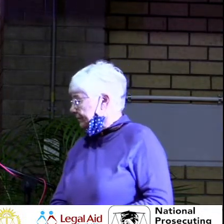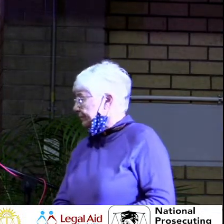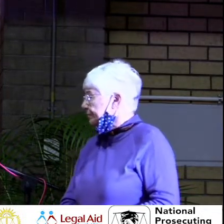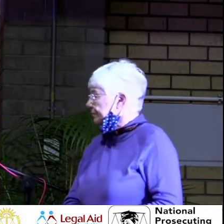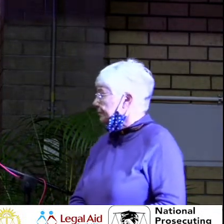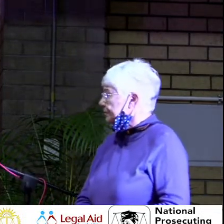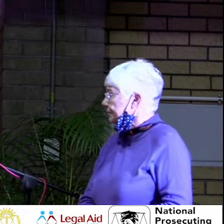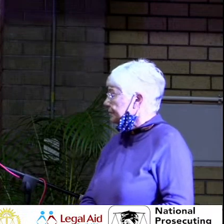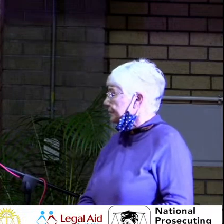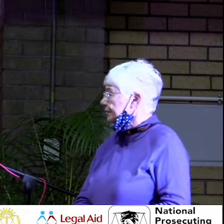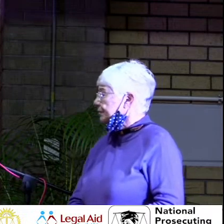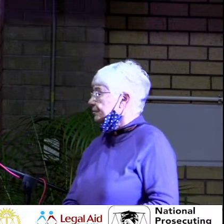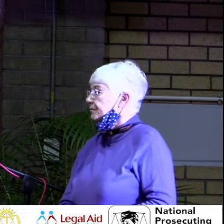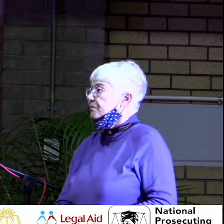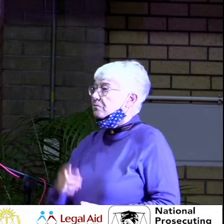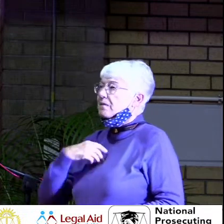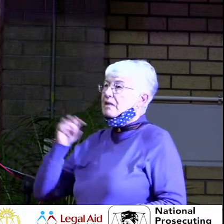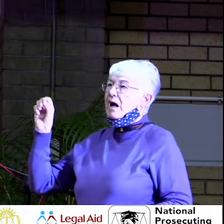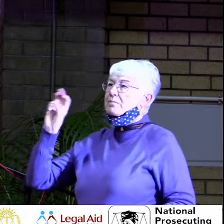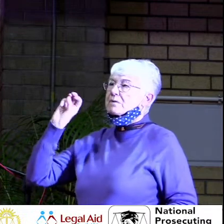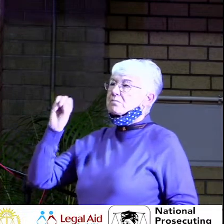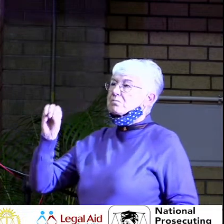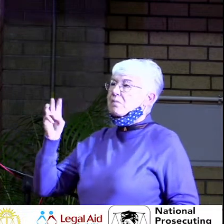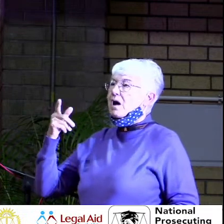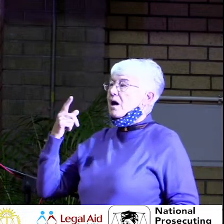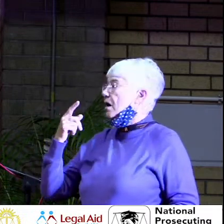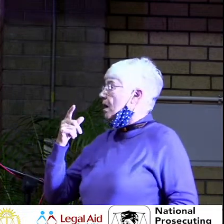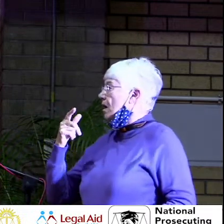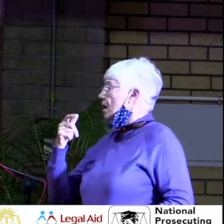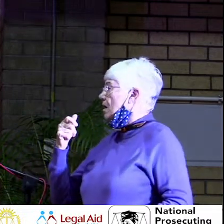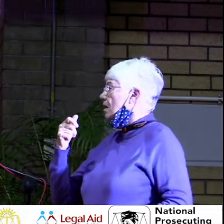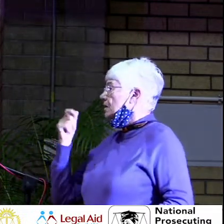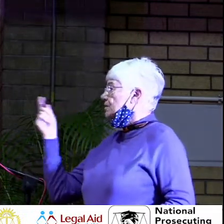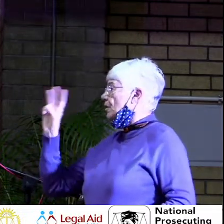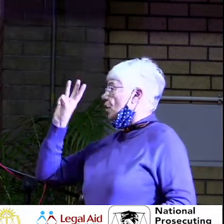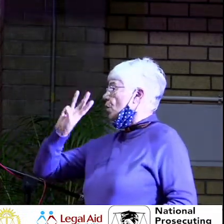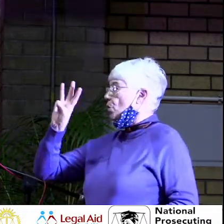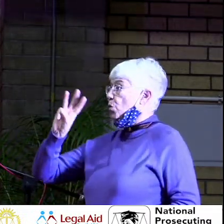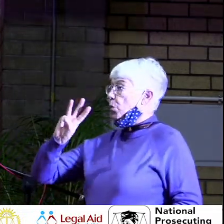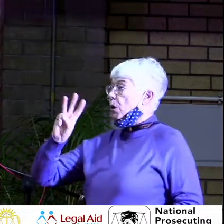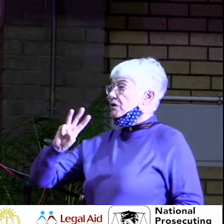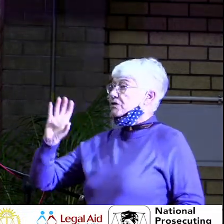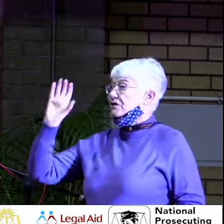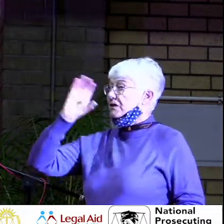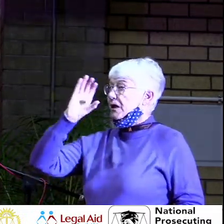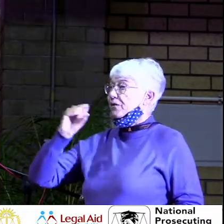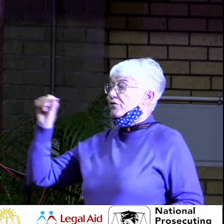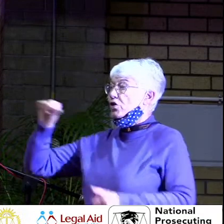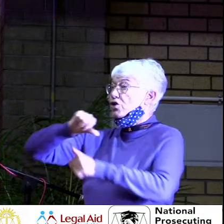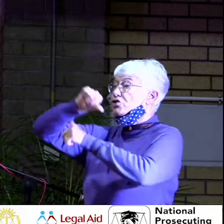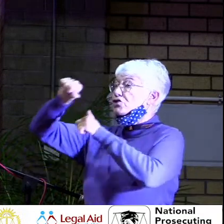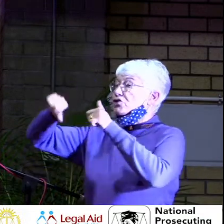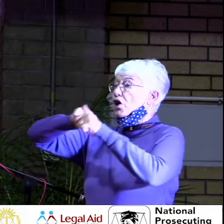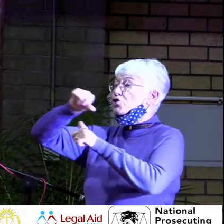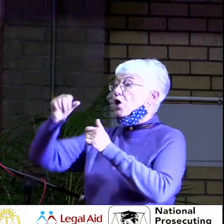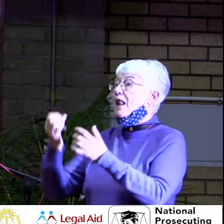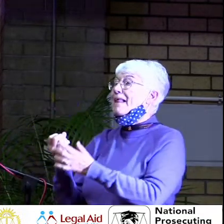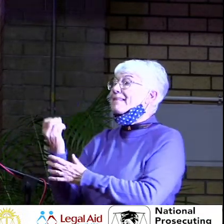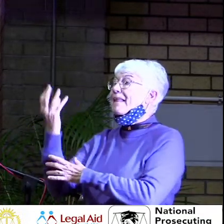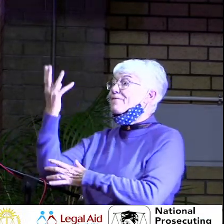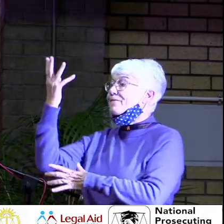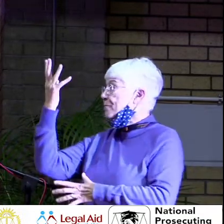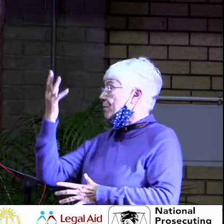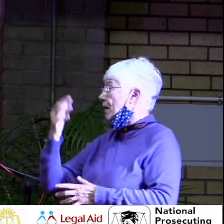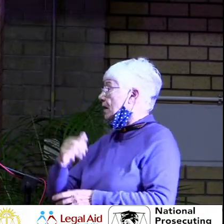I'm Brenda Marshall, and I'm representing the Western Cape Social Development. I'm based at the